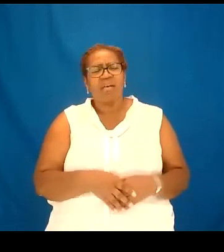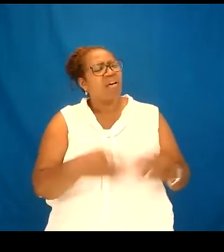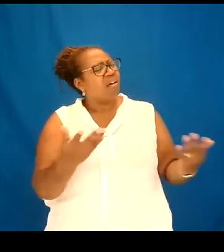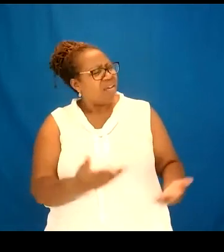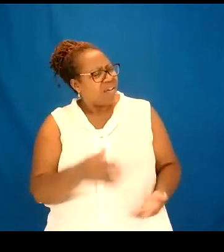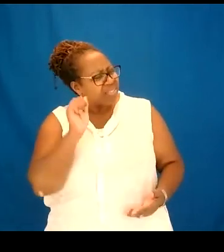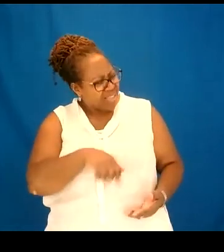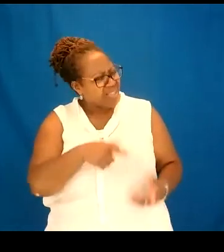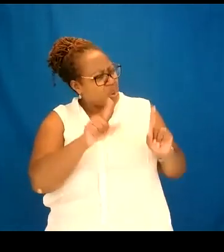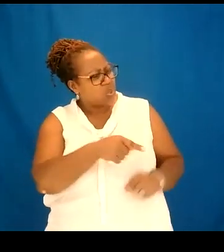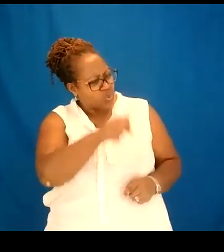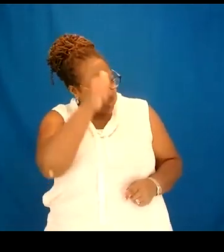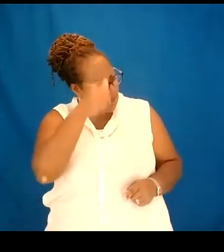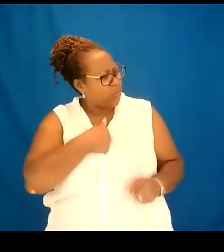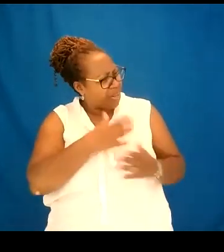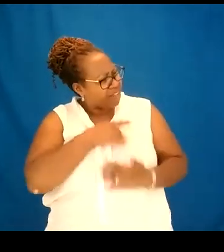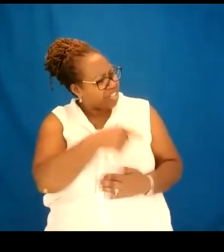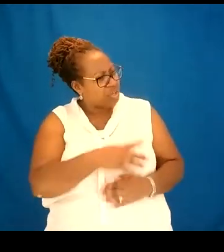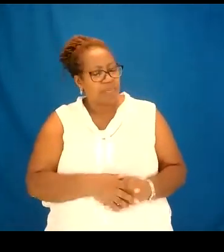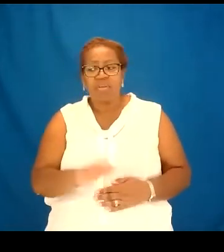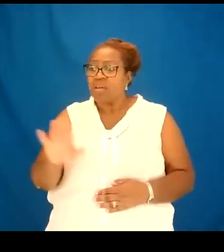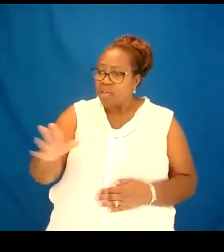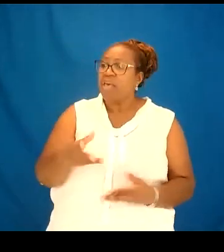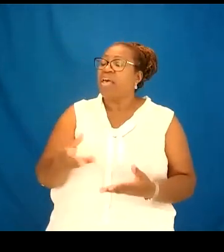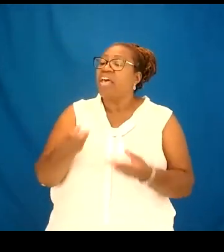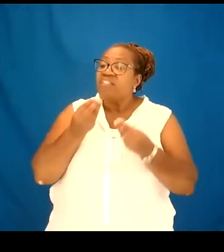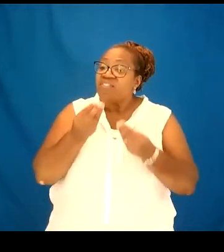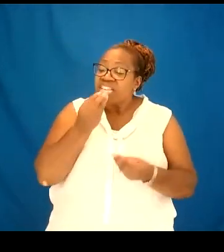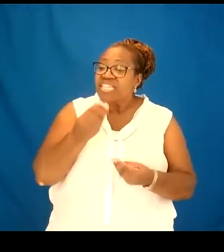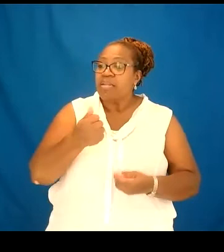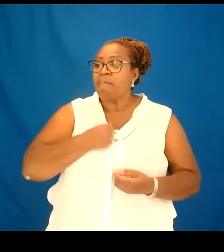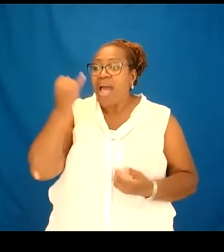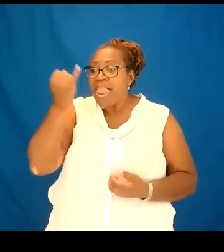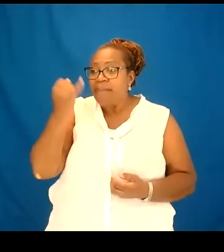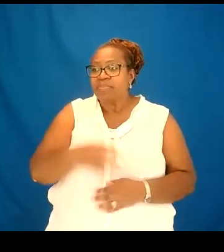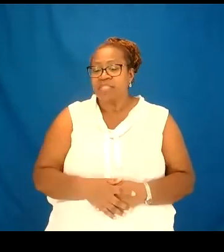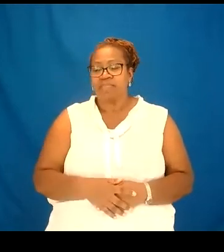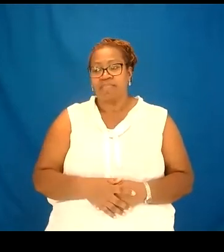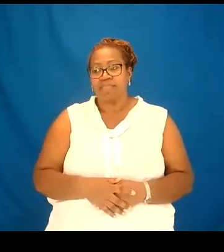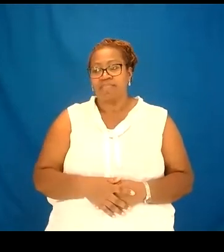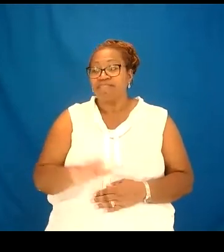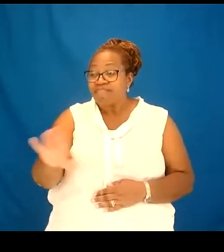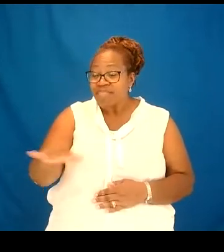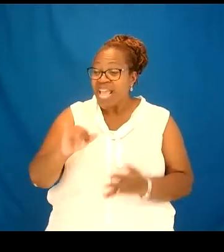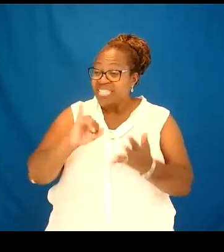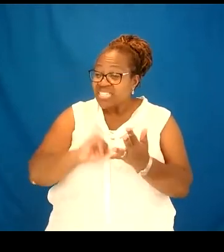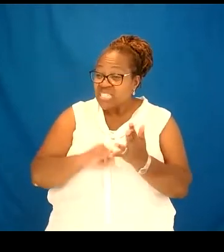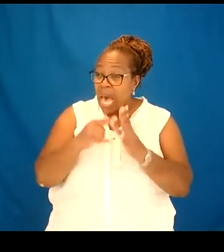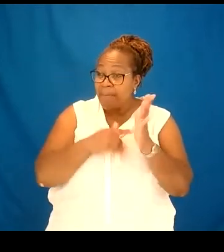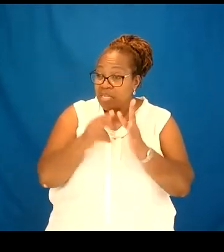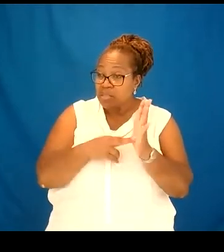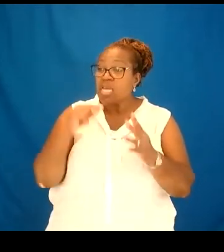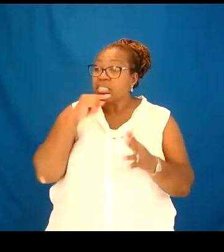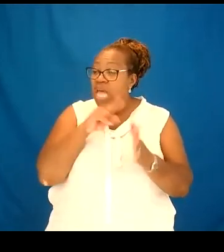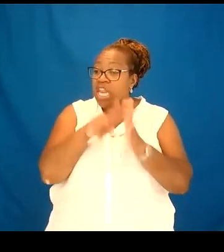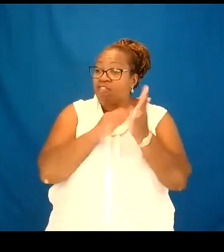you." Jesus said, "Feed my lambs." Again Jesus said, "Simon, son of John, do you